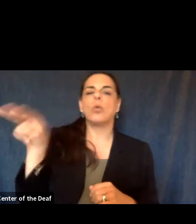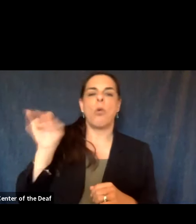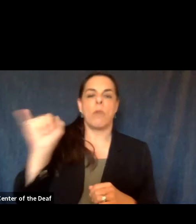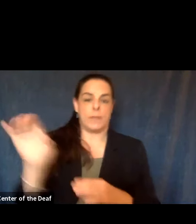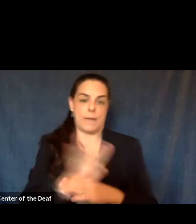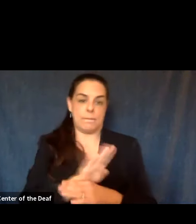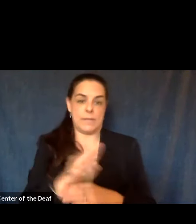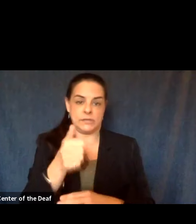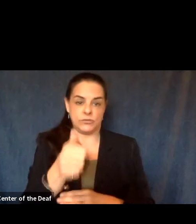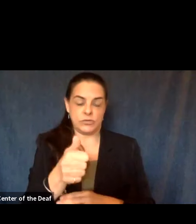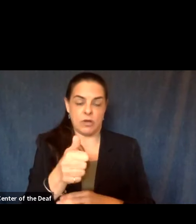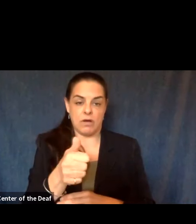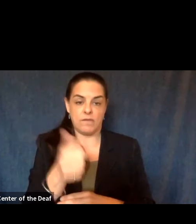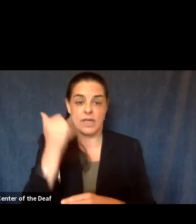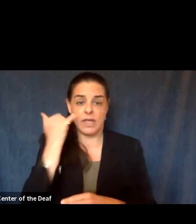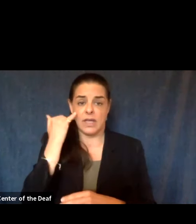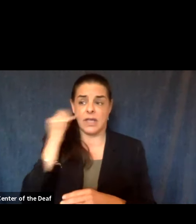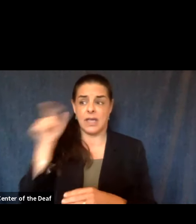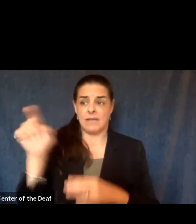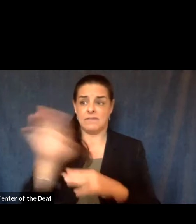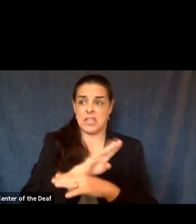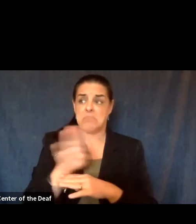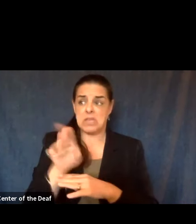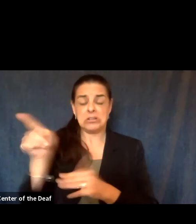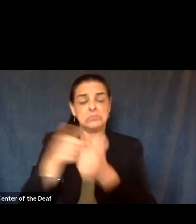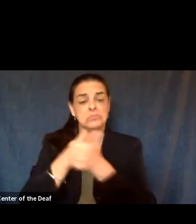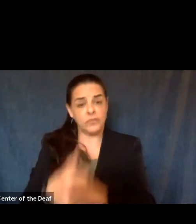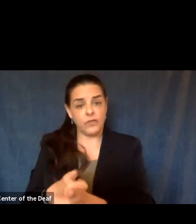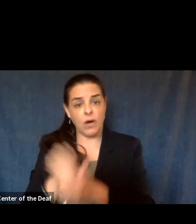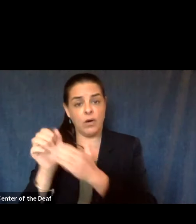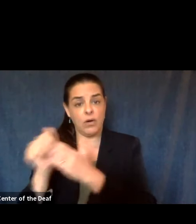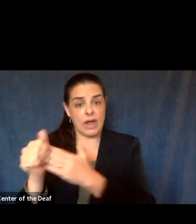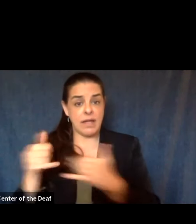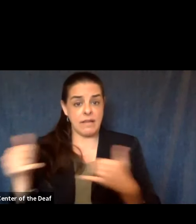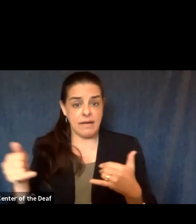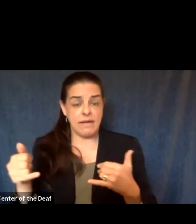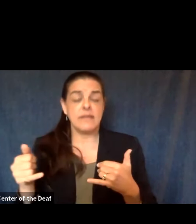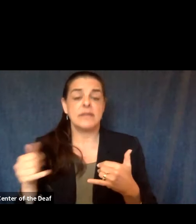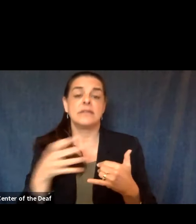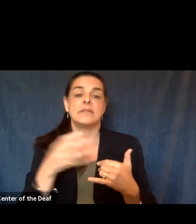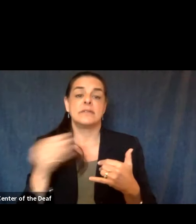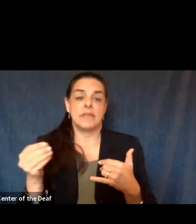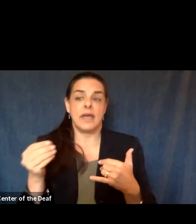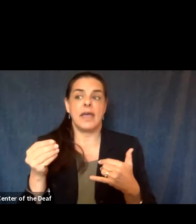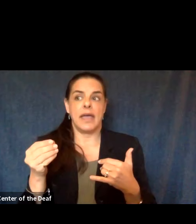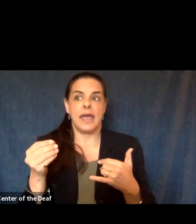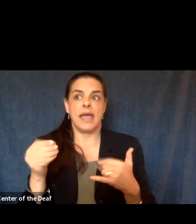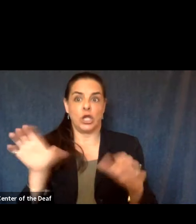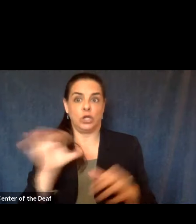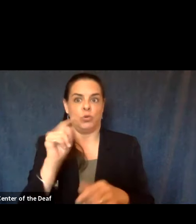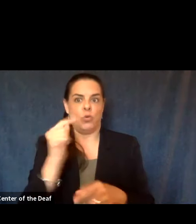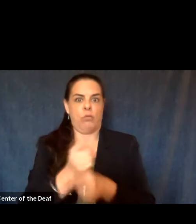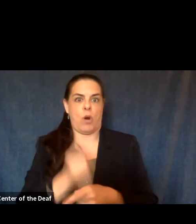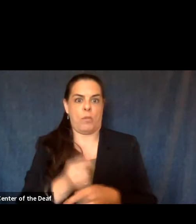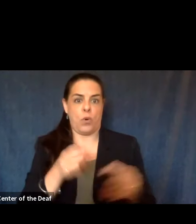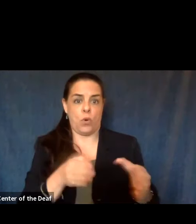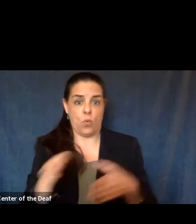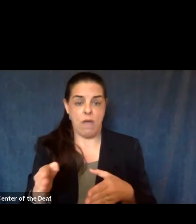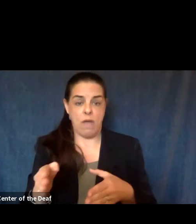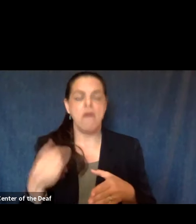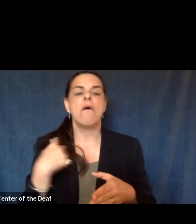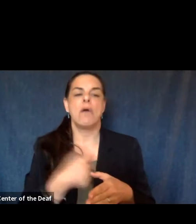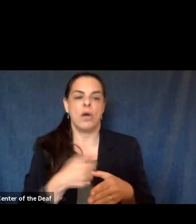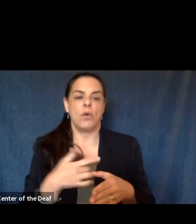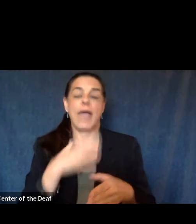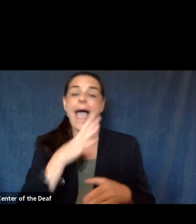if the business is abiding by the guidelines and doing so properly, we believe, and if